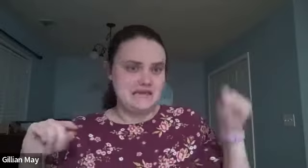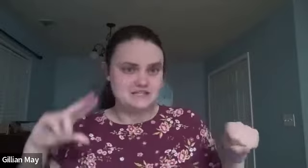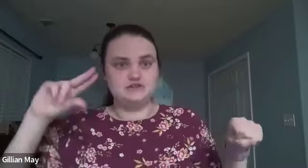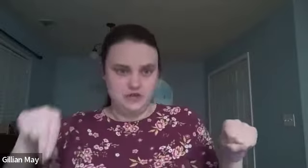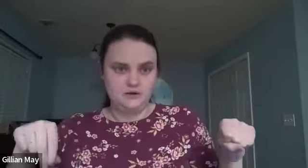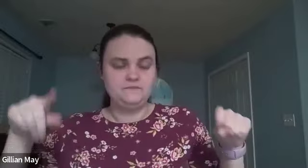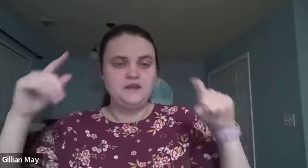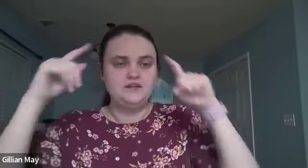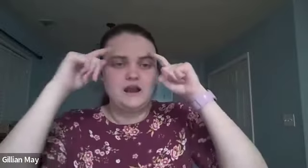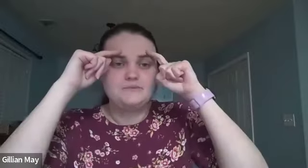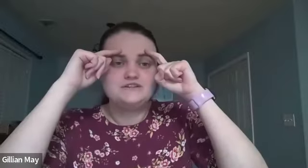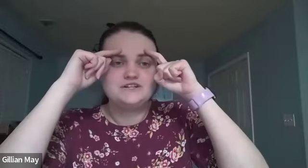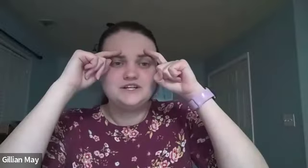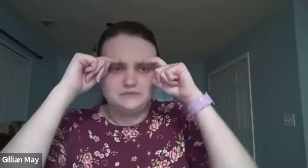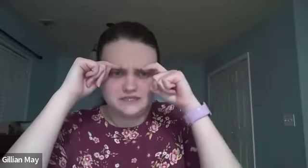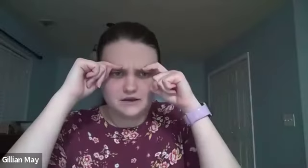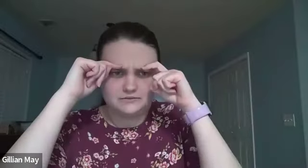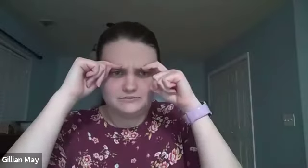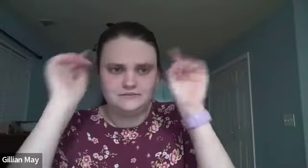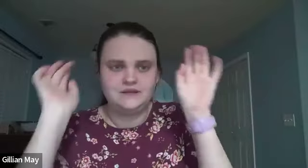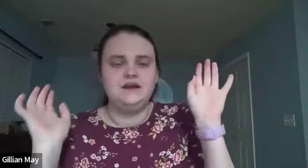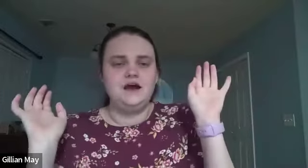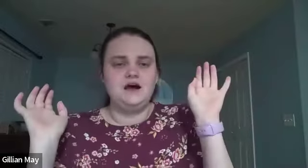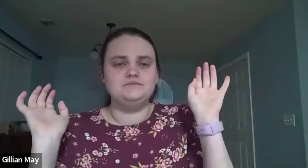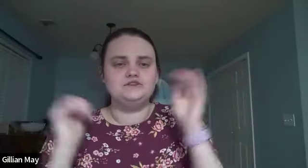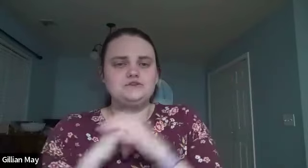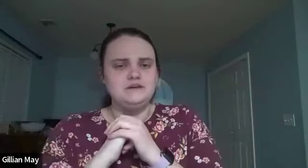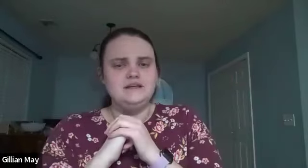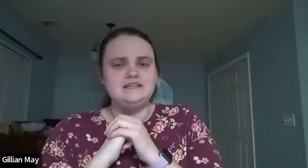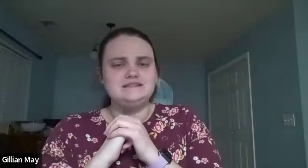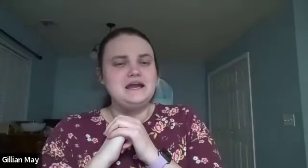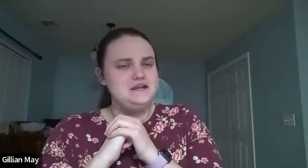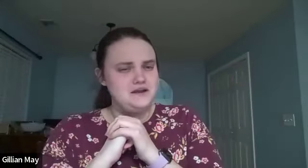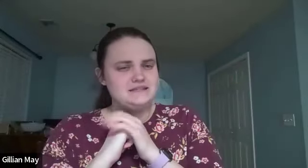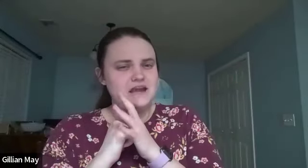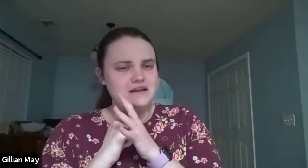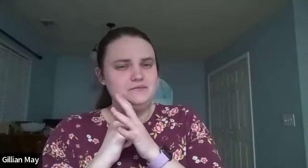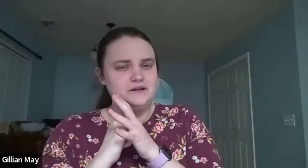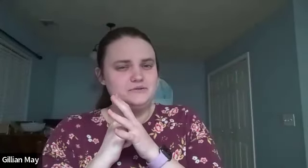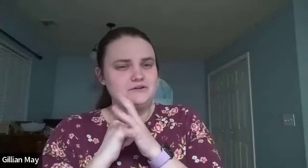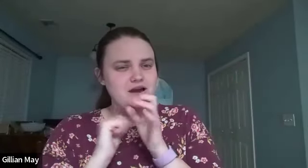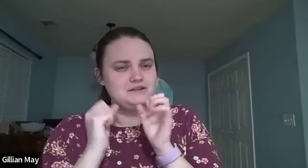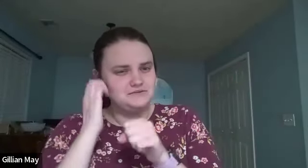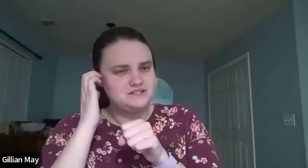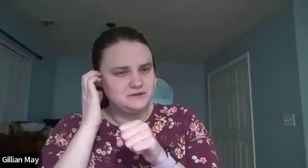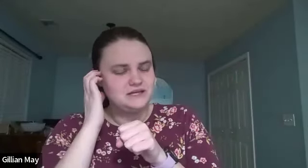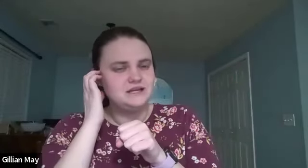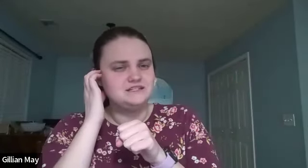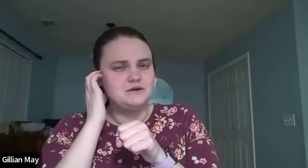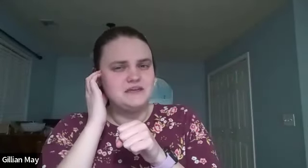yes or no. Your eyebrows are going to go down. So I know it's kind of weird when you're not used to it. And so it may